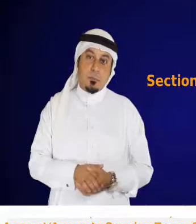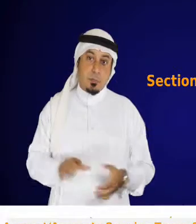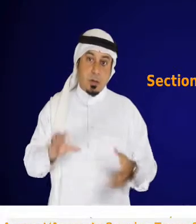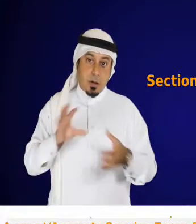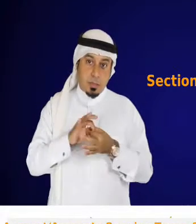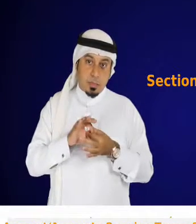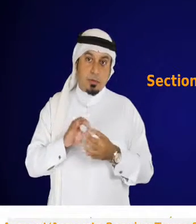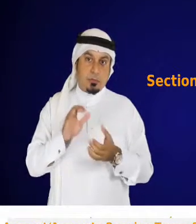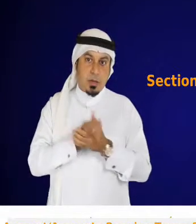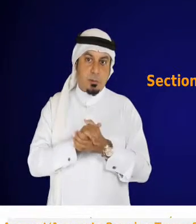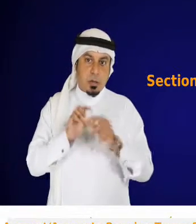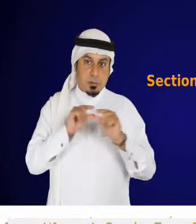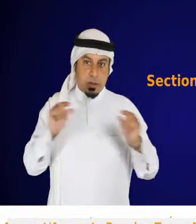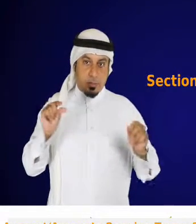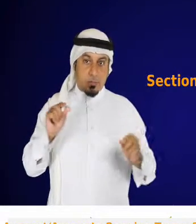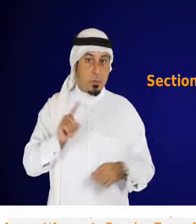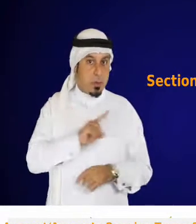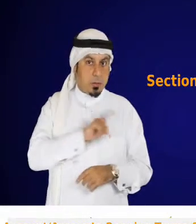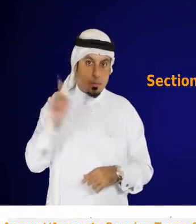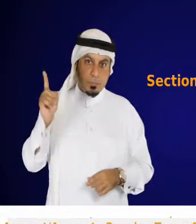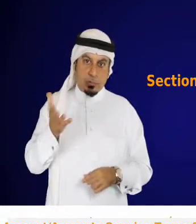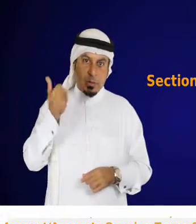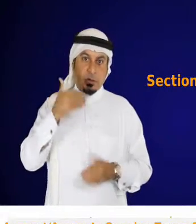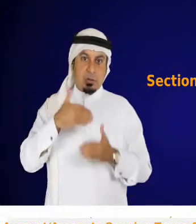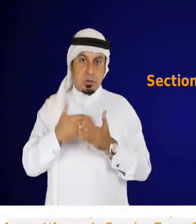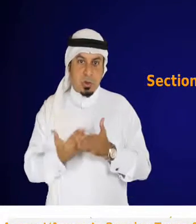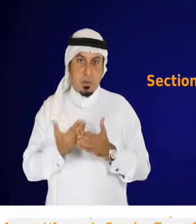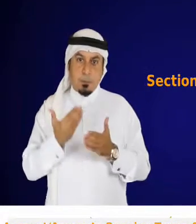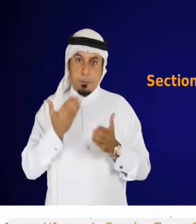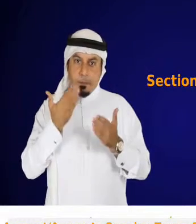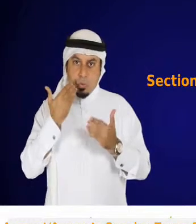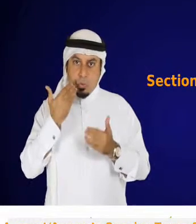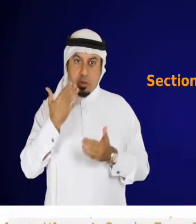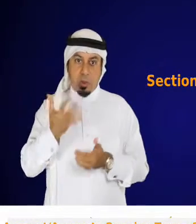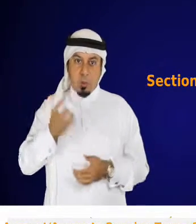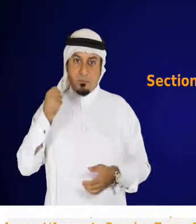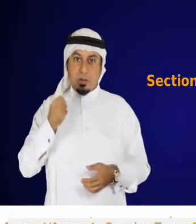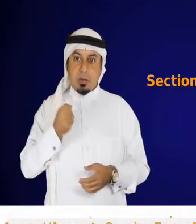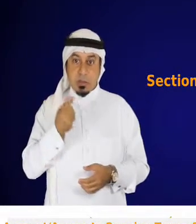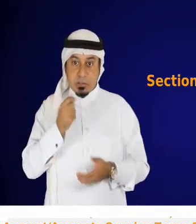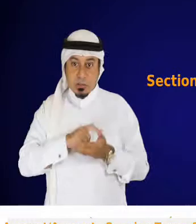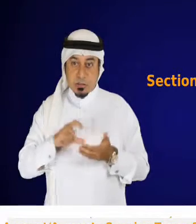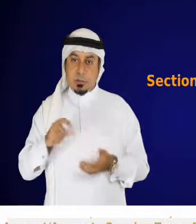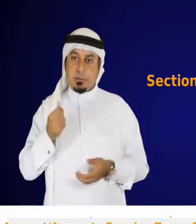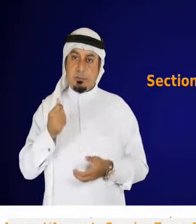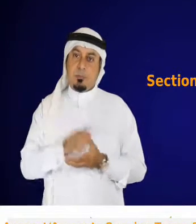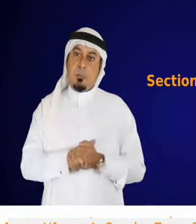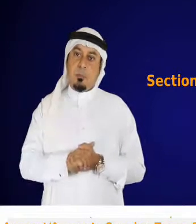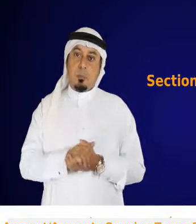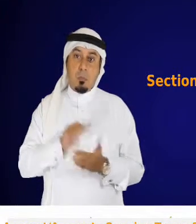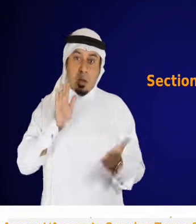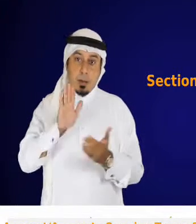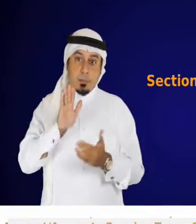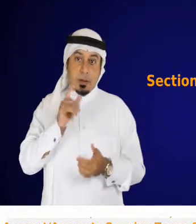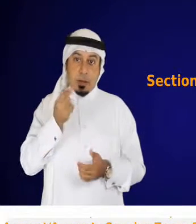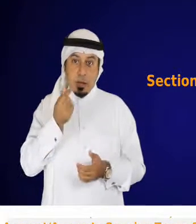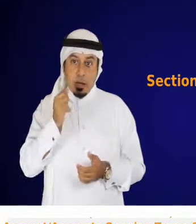"29. The account holder undertakes not to issue a check without having sufficient balance in his account. The bank reserves the right to recover